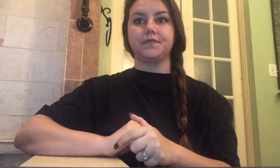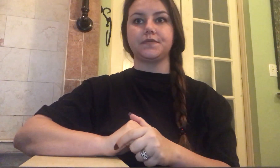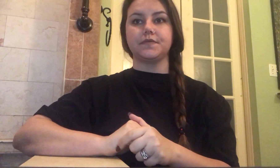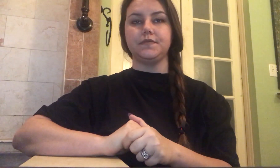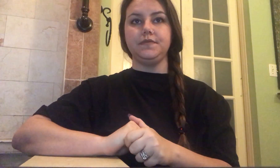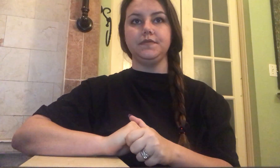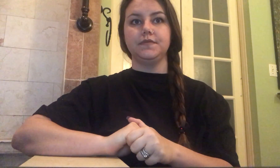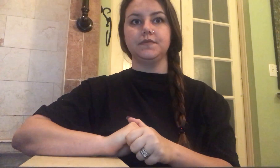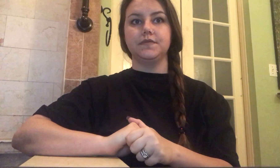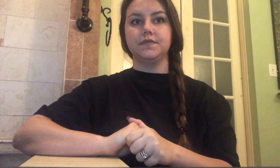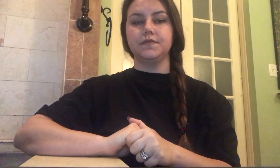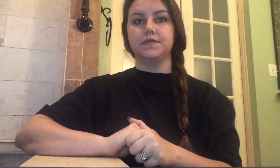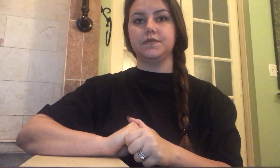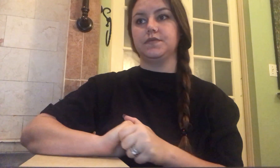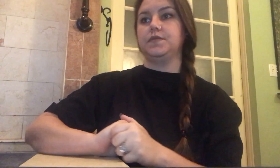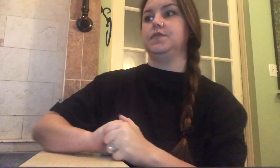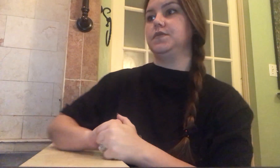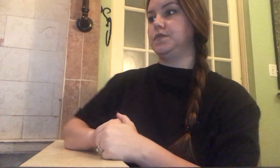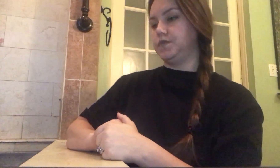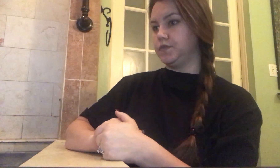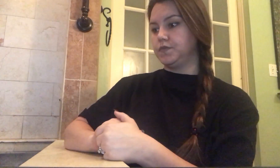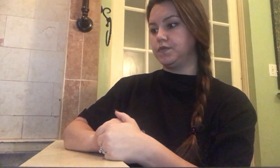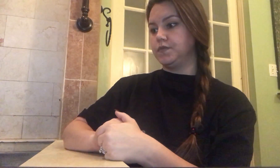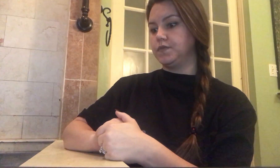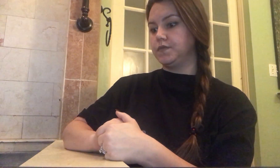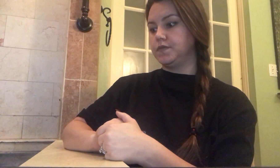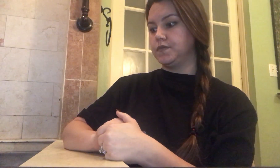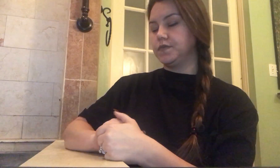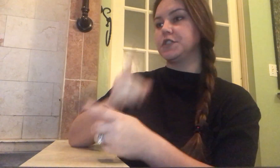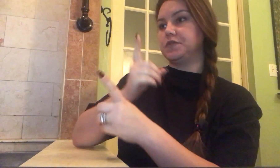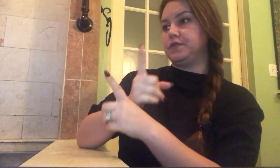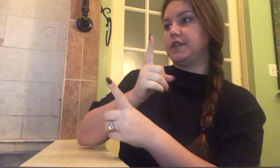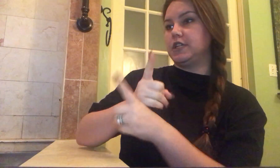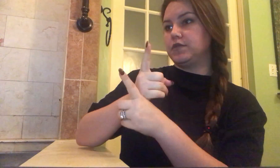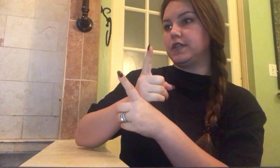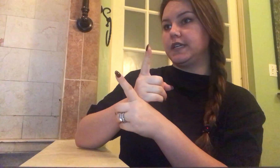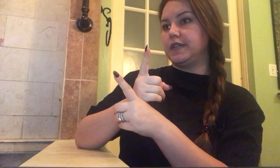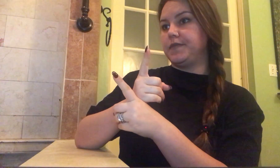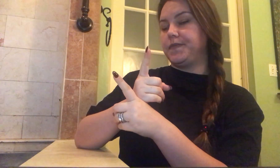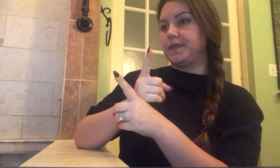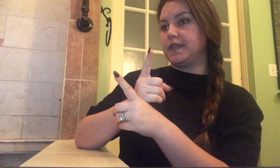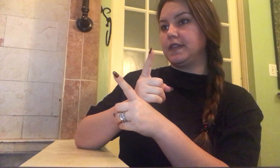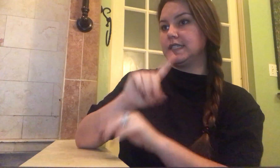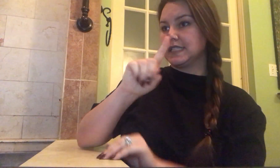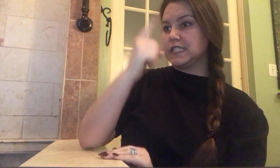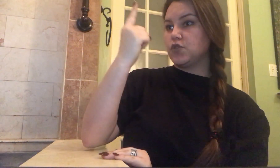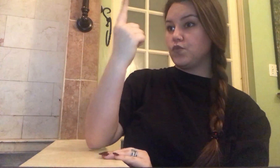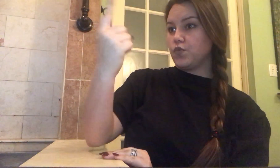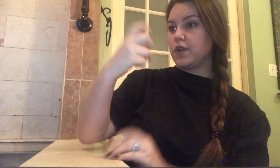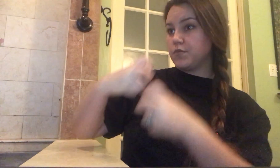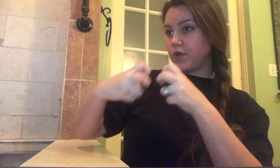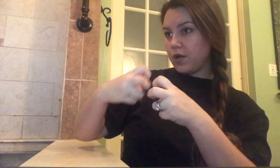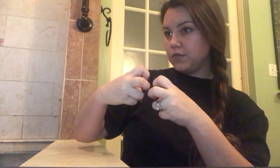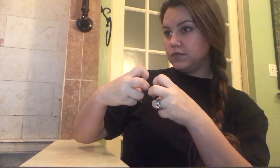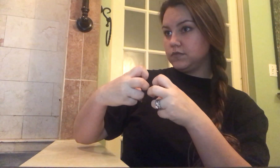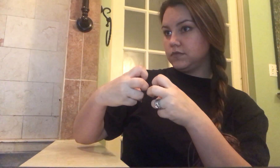water. Because even if we solved extreme poverty, it's not like that's the end of the to-do list for us, right? I mean,